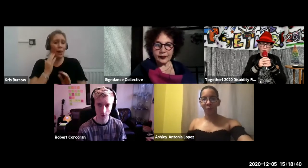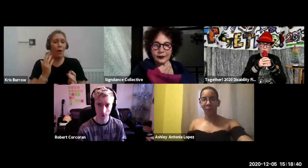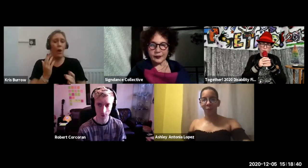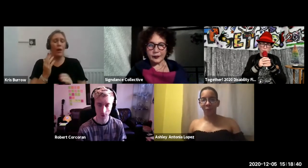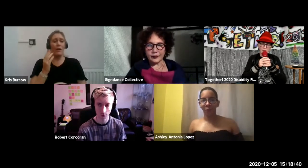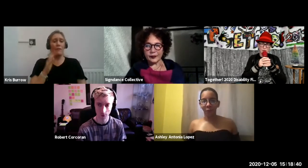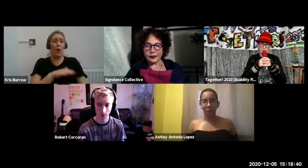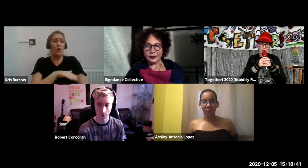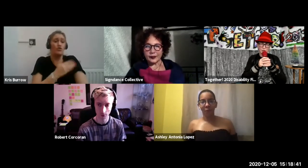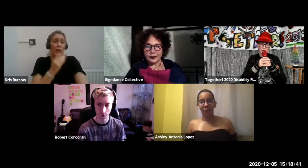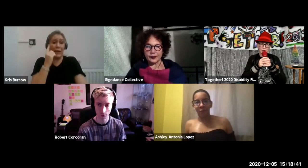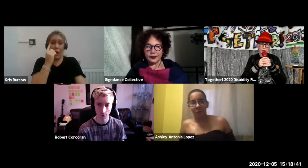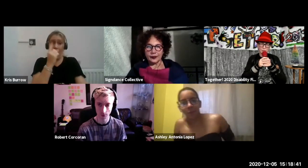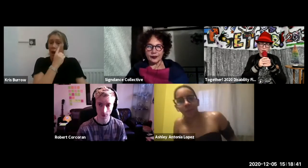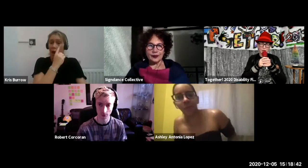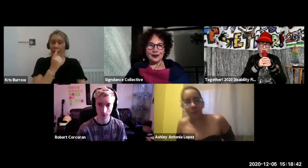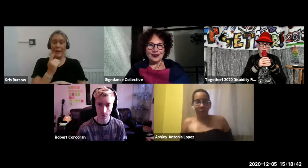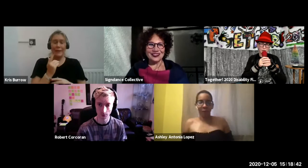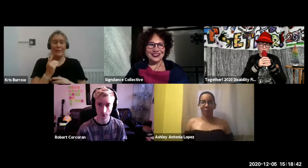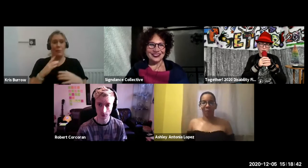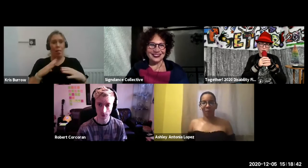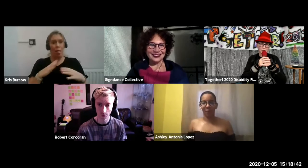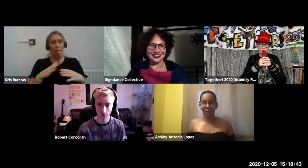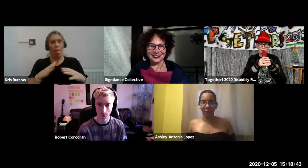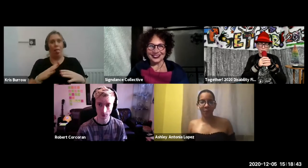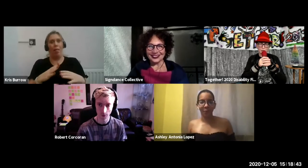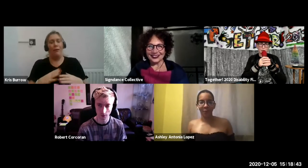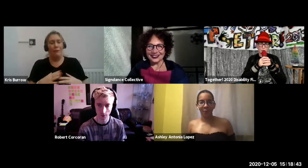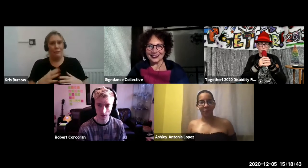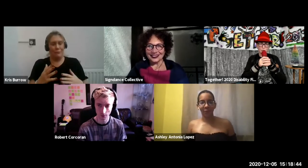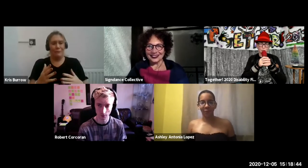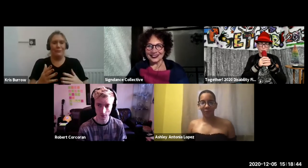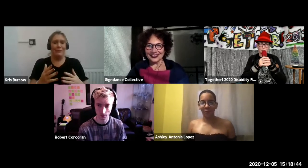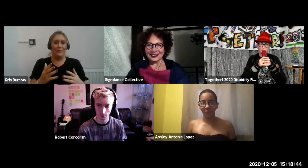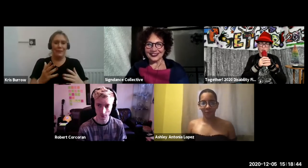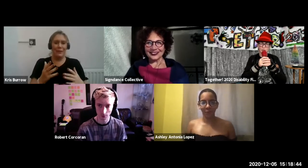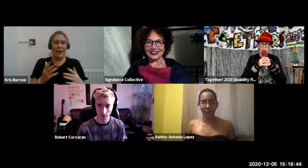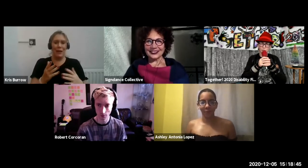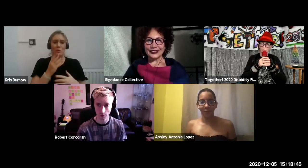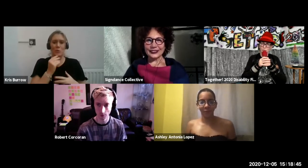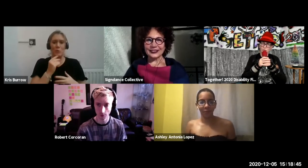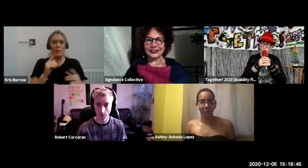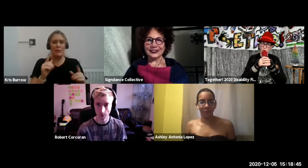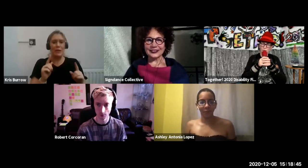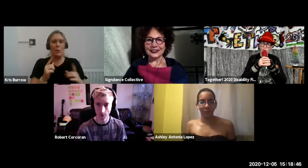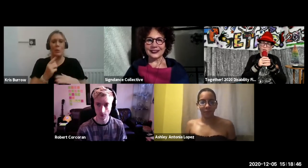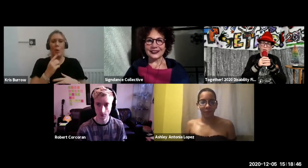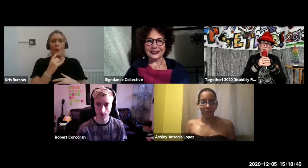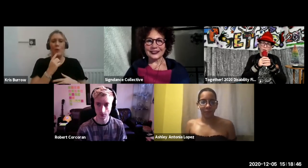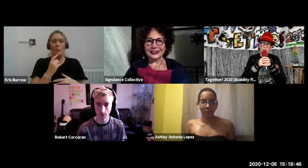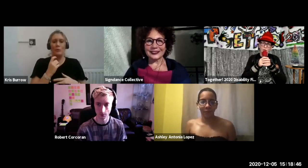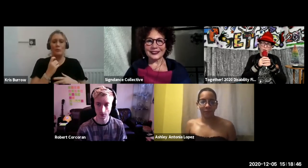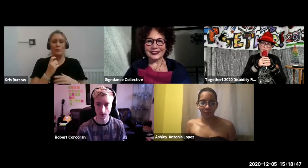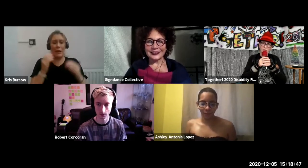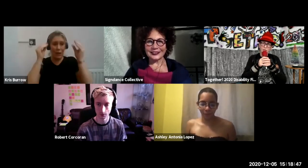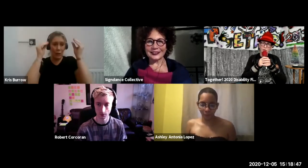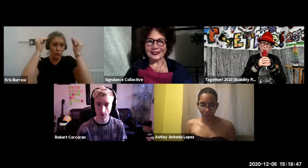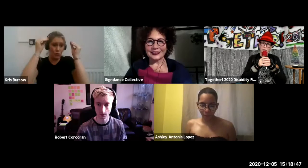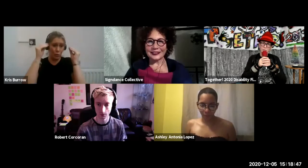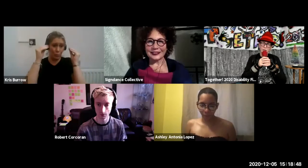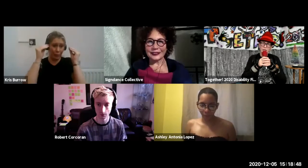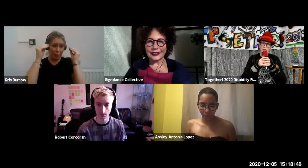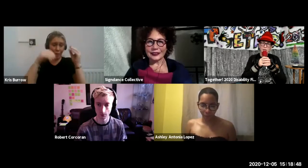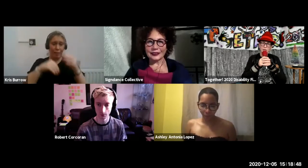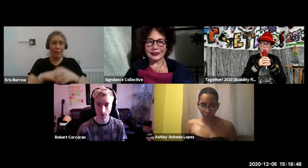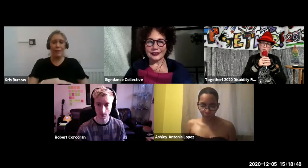with huge bags underneath them, cunningly disguised by a pound shop red Christmas trilby. I have